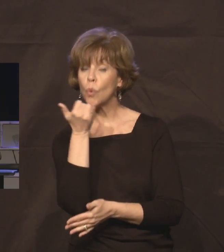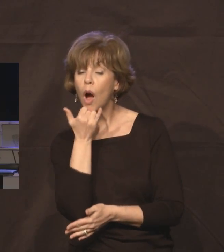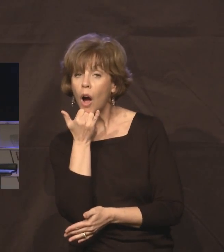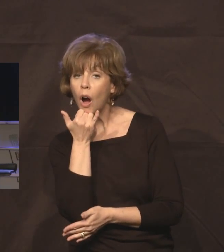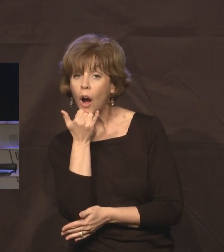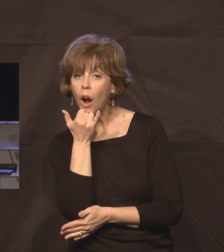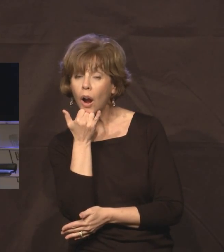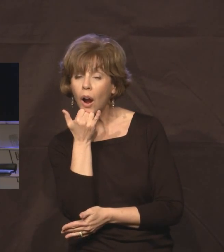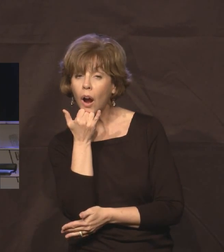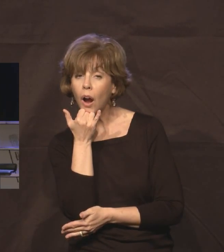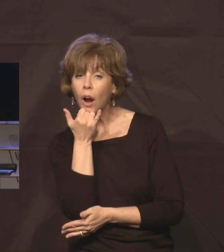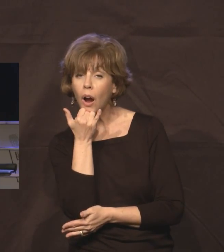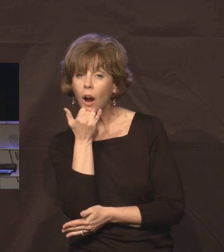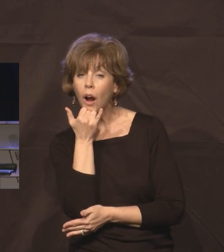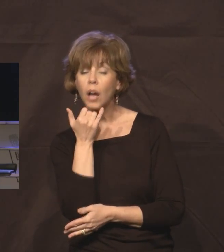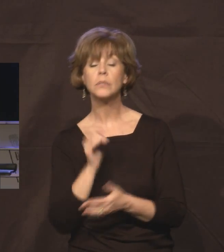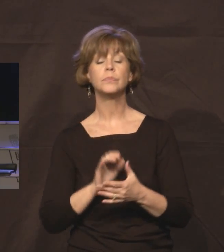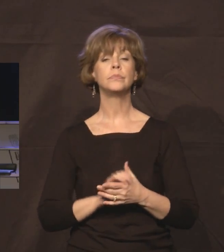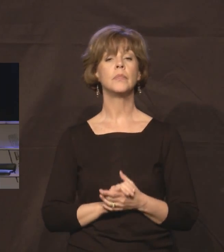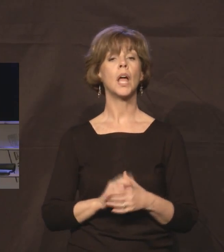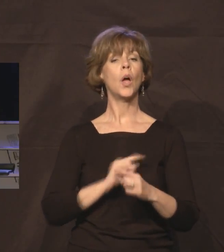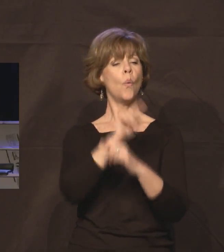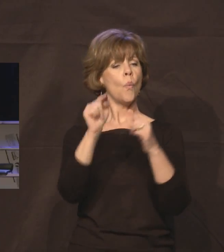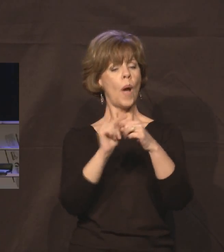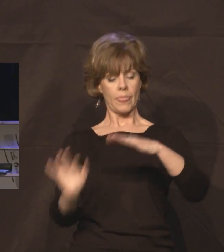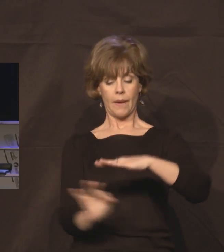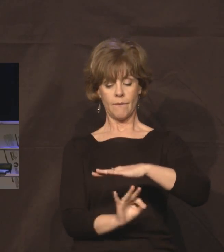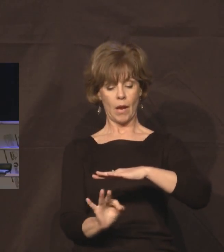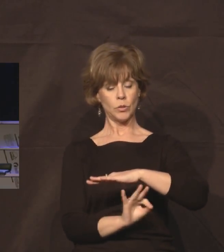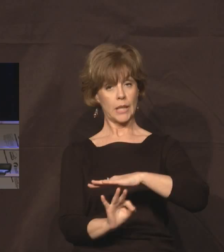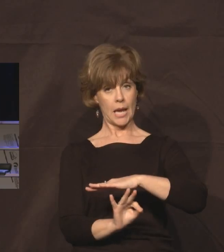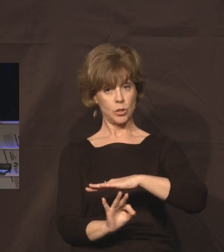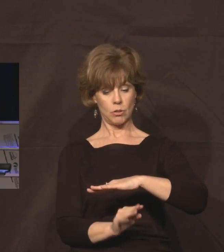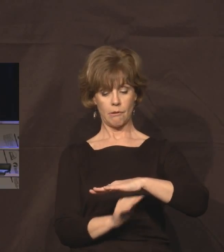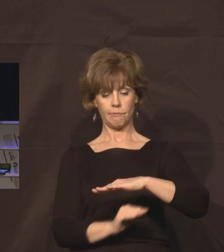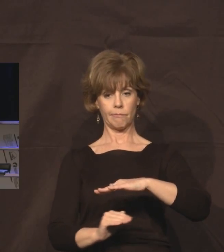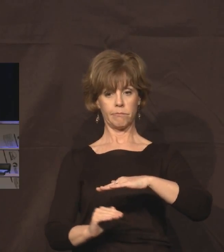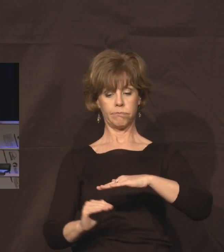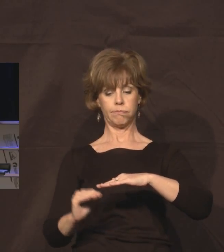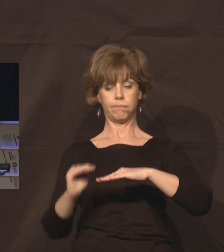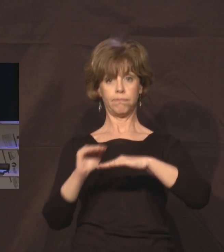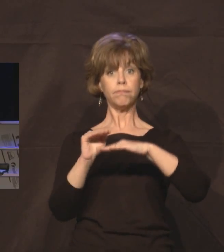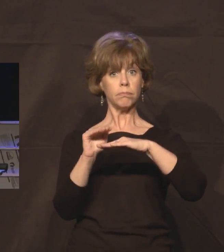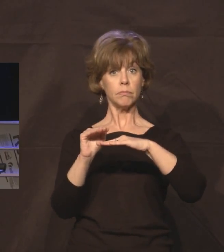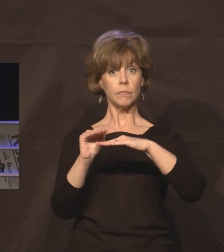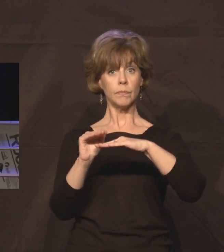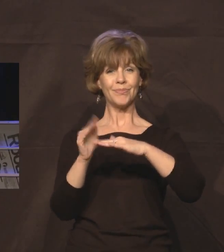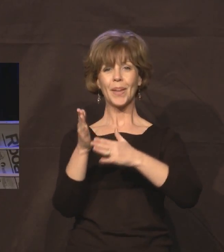even this, when the foundation comes to the surface is when something is wrong.